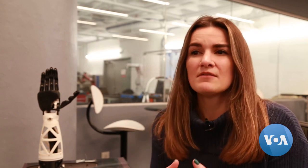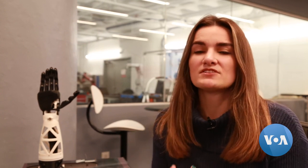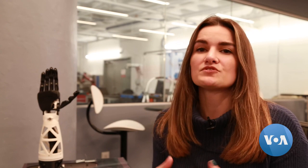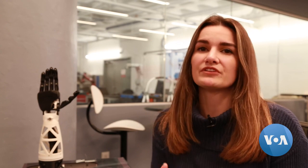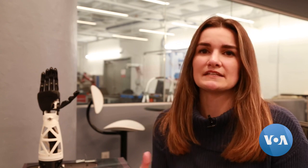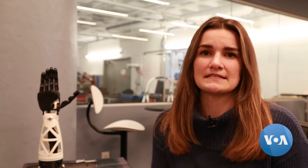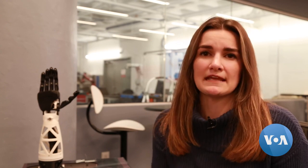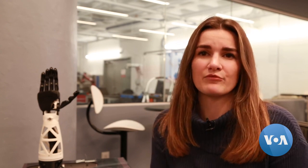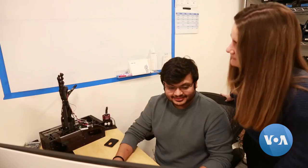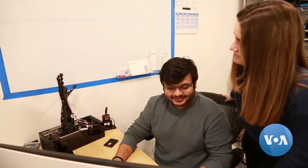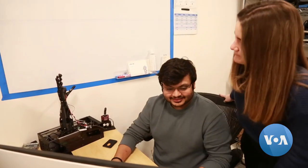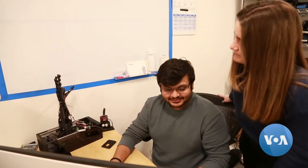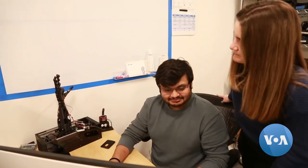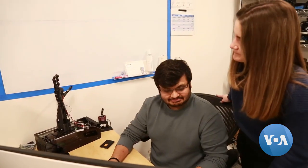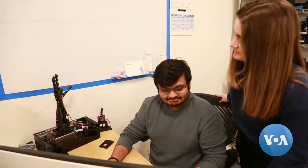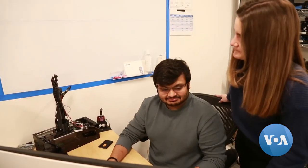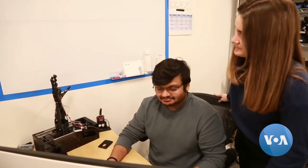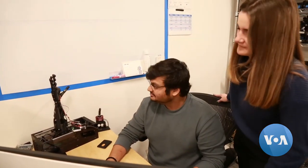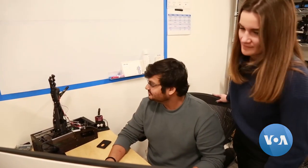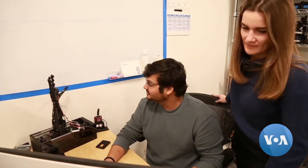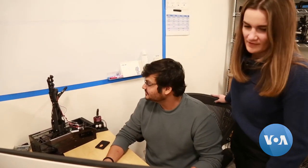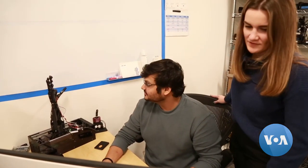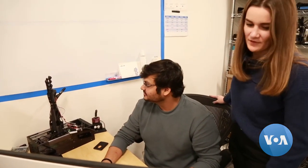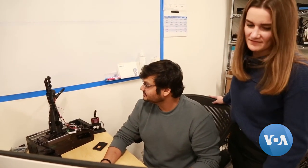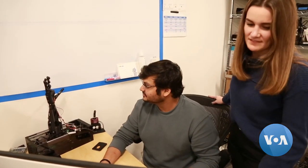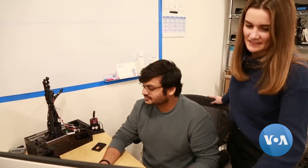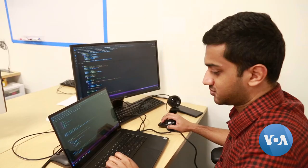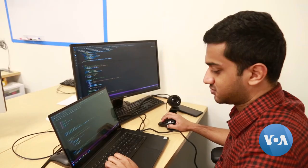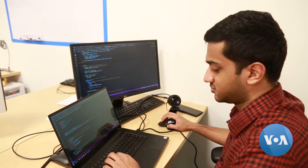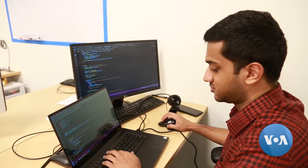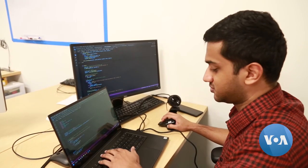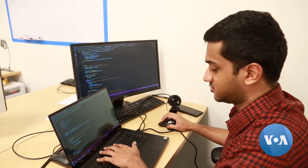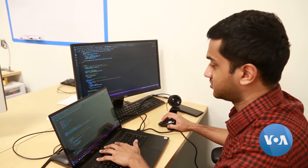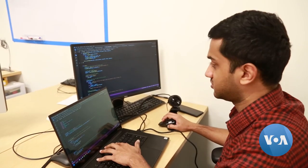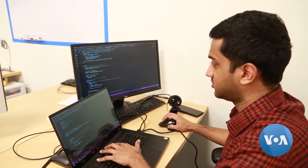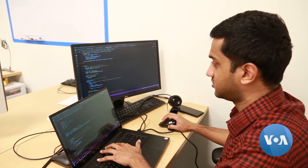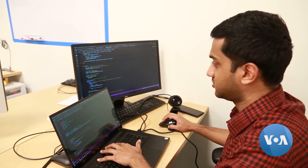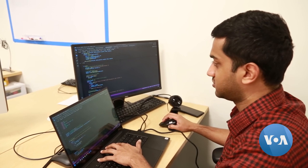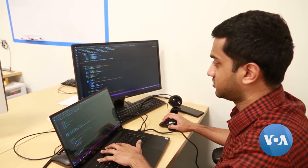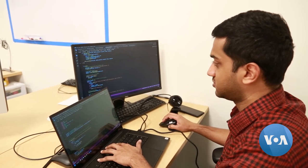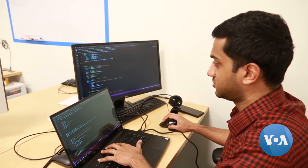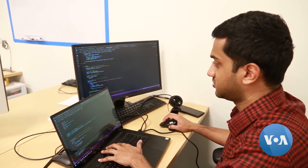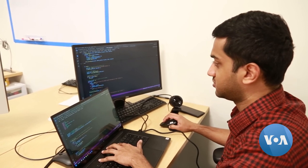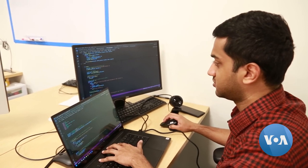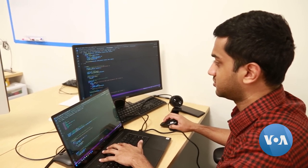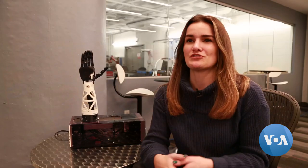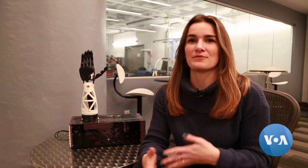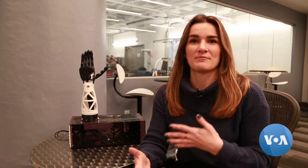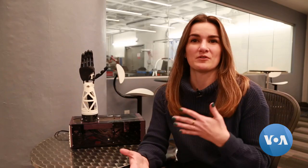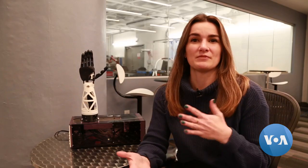but it's also really safe. Johnson says the T1 will connect to the cloud to translate any text-based content. So that could